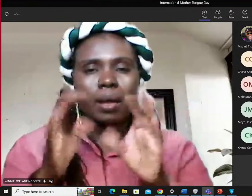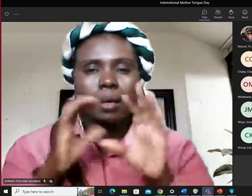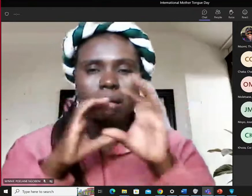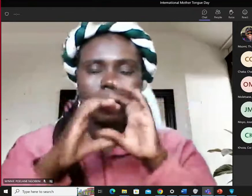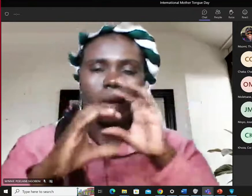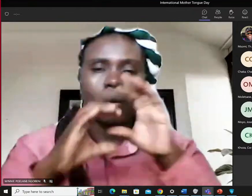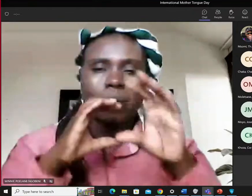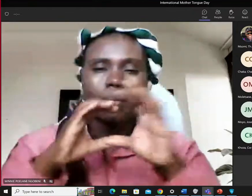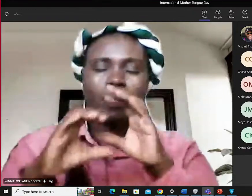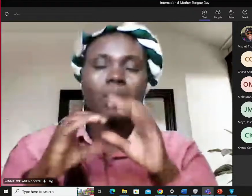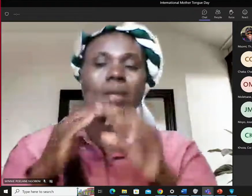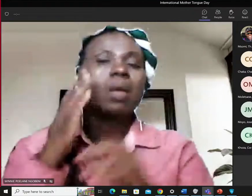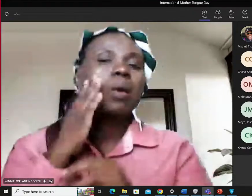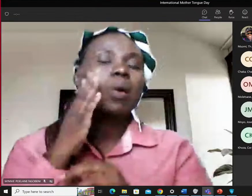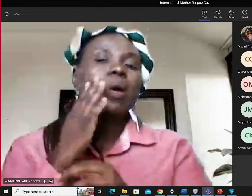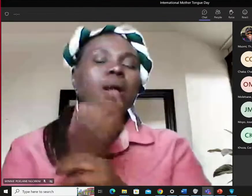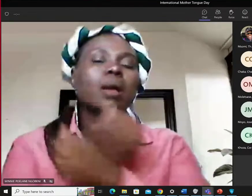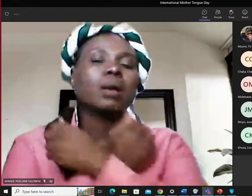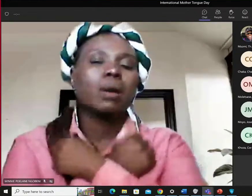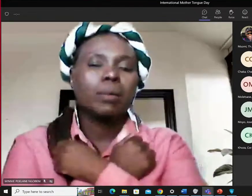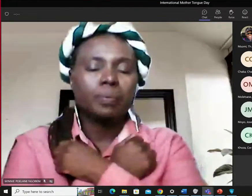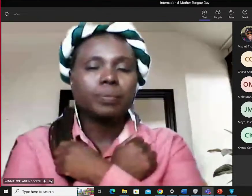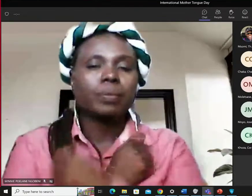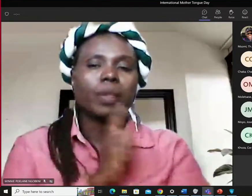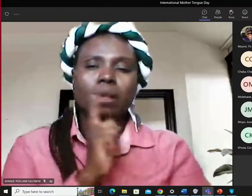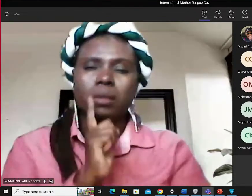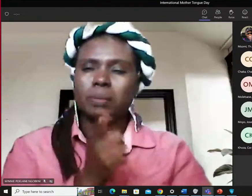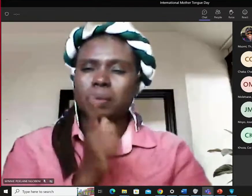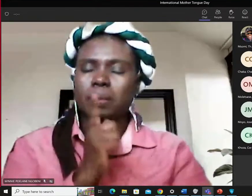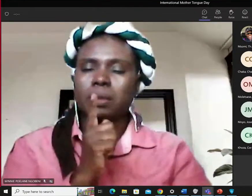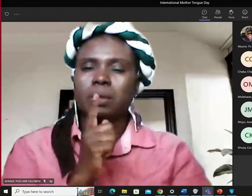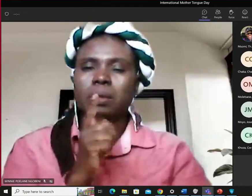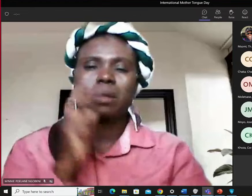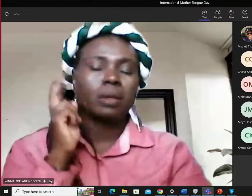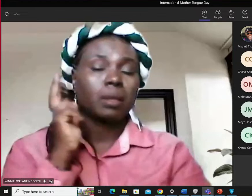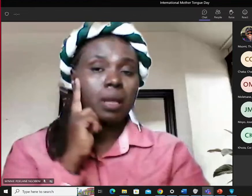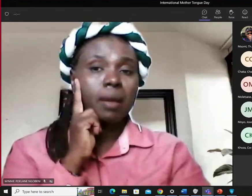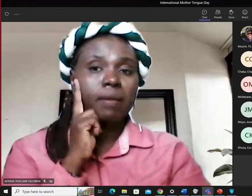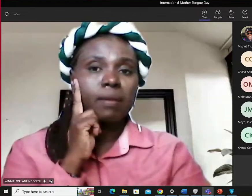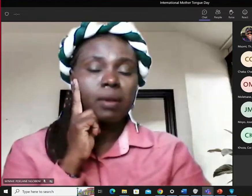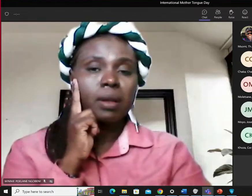speak to the deaf, blah, blah, blah, blah, blah, the deaf stand.